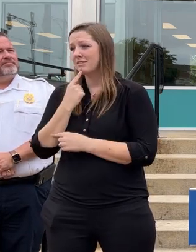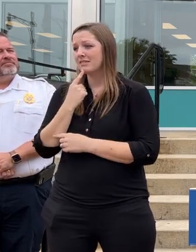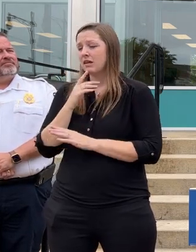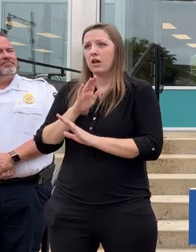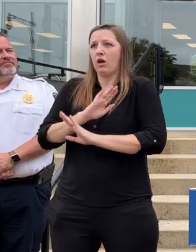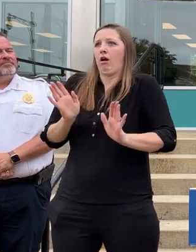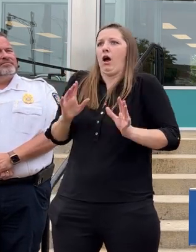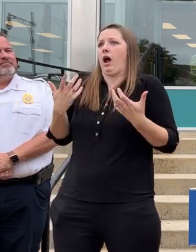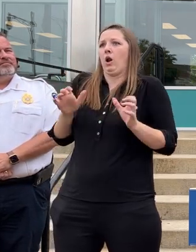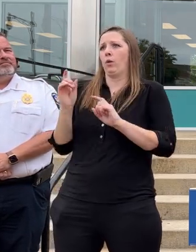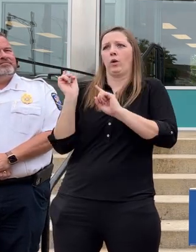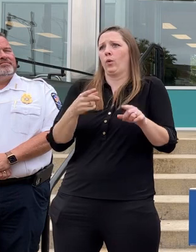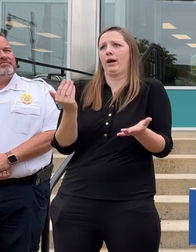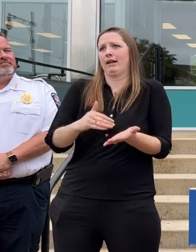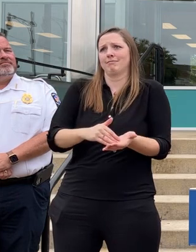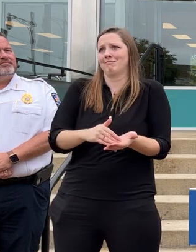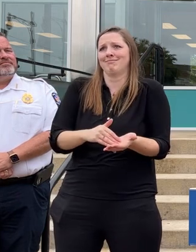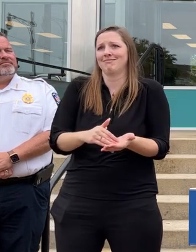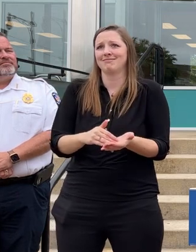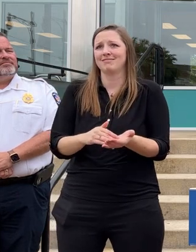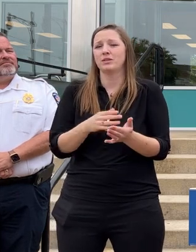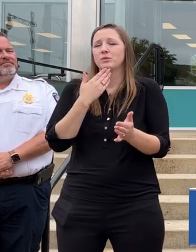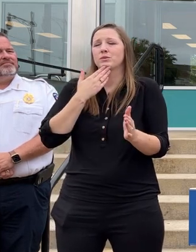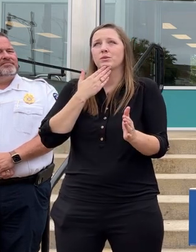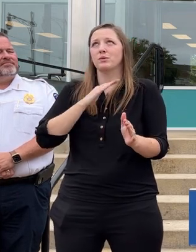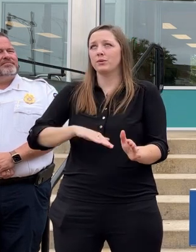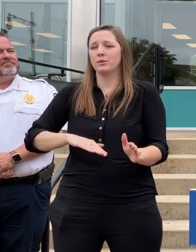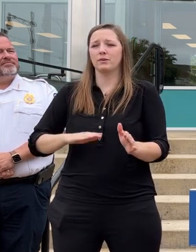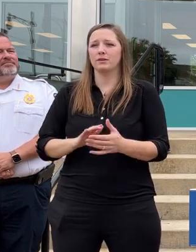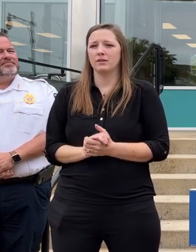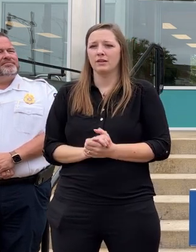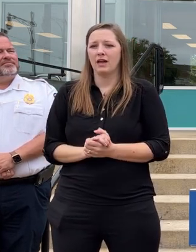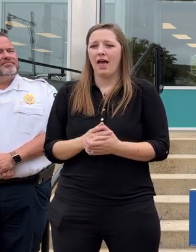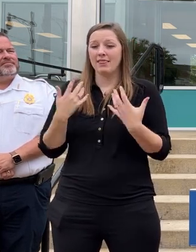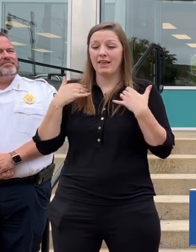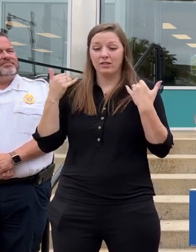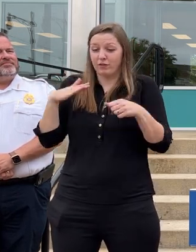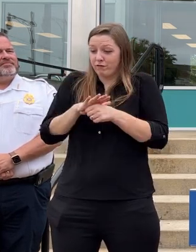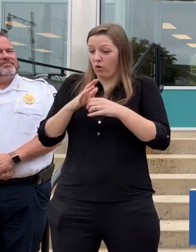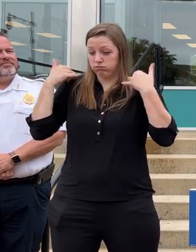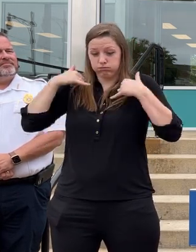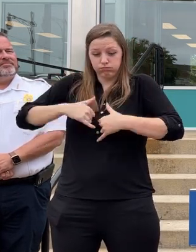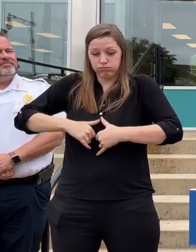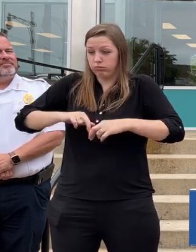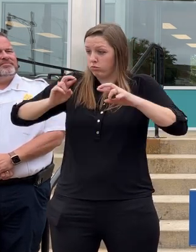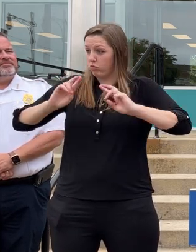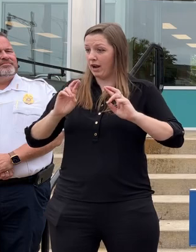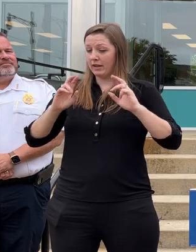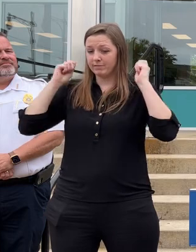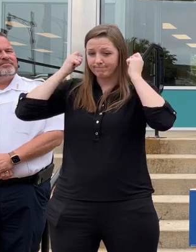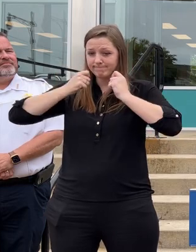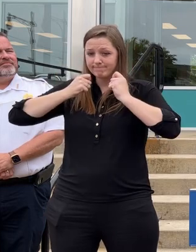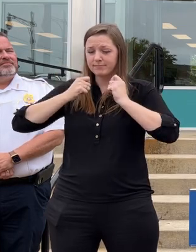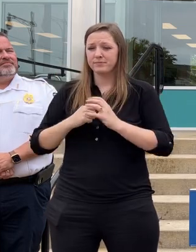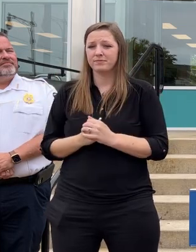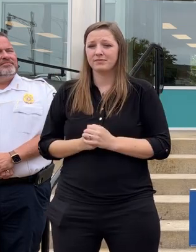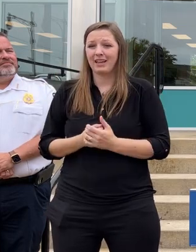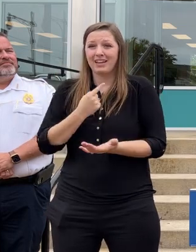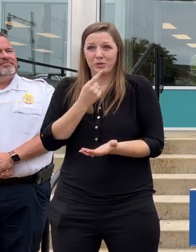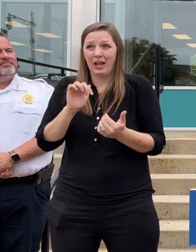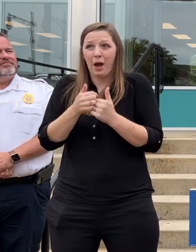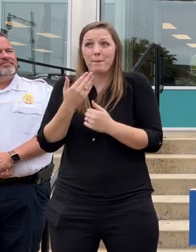ever want to go back out in that condition again because it was so bad, and they were wearing their full winter gear and prepared adequately, it just told you how